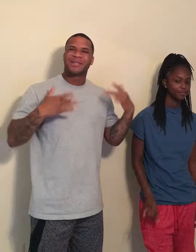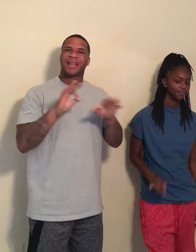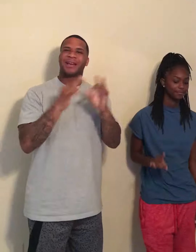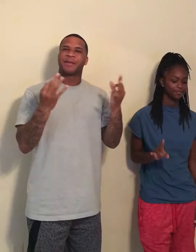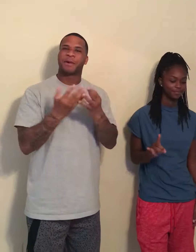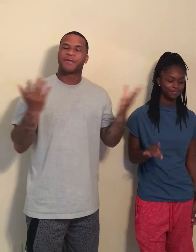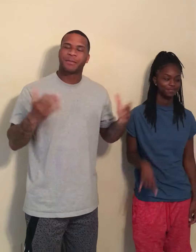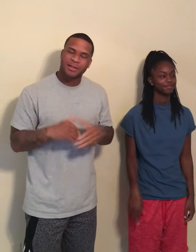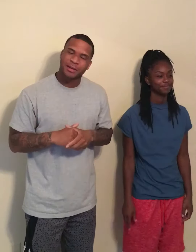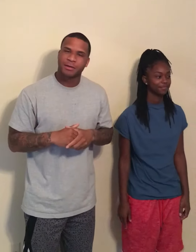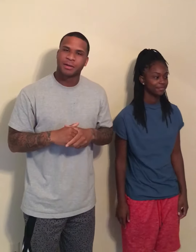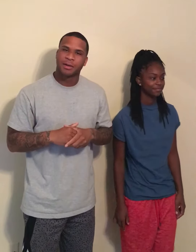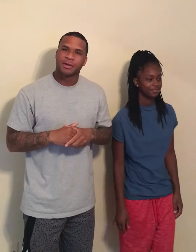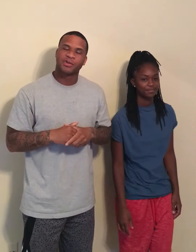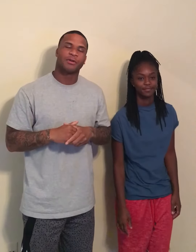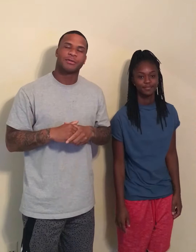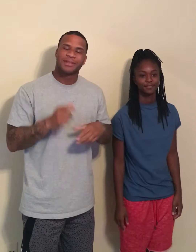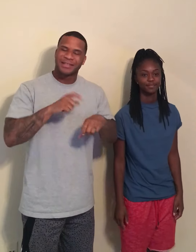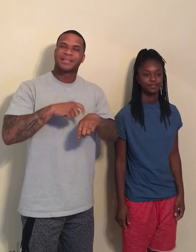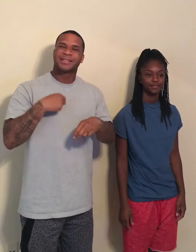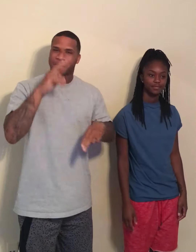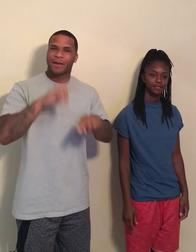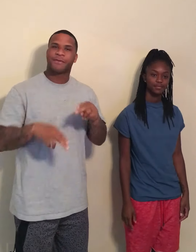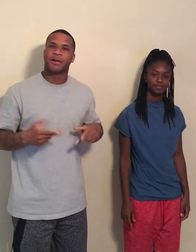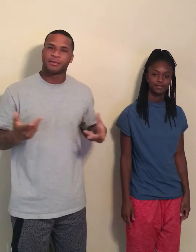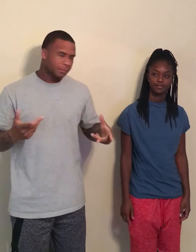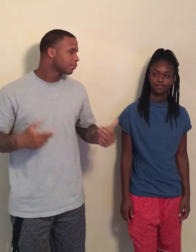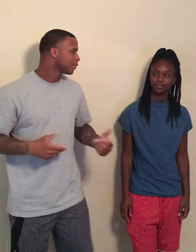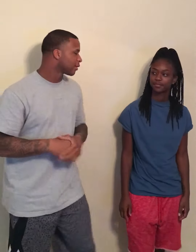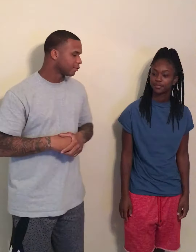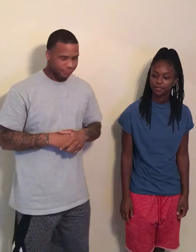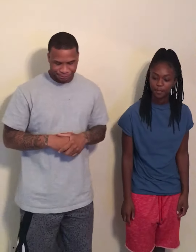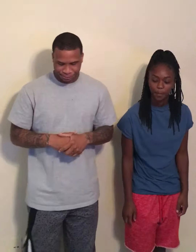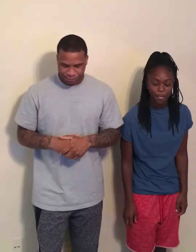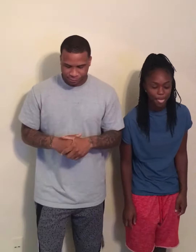I'm excited that my family's here. So it's time to have fun.